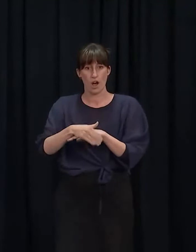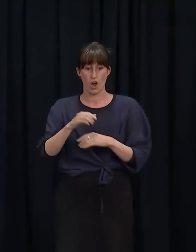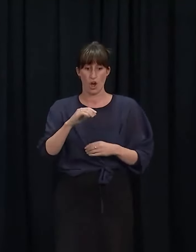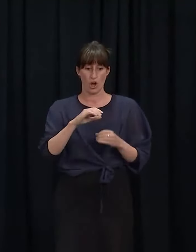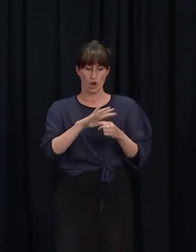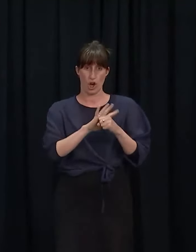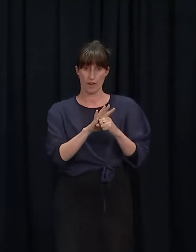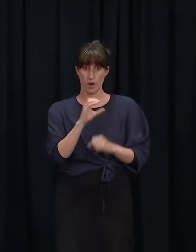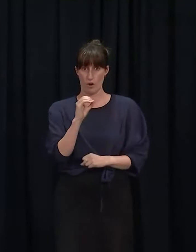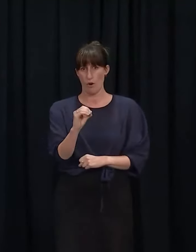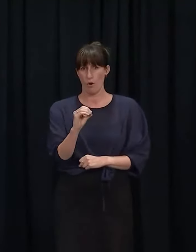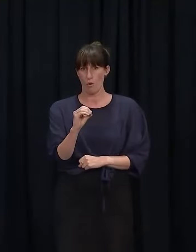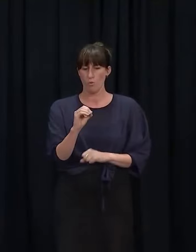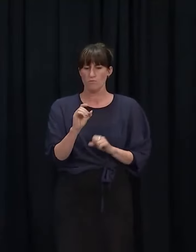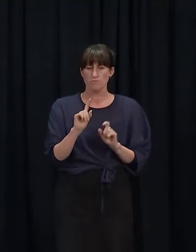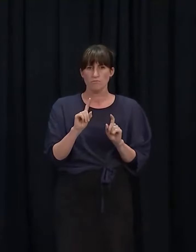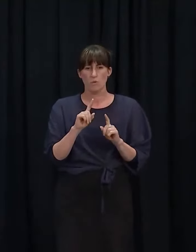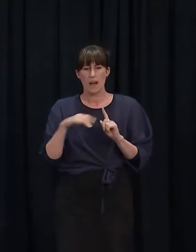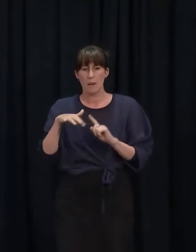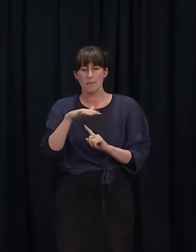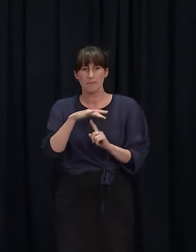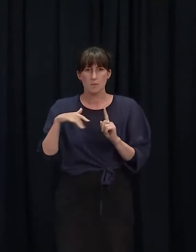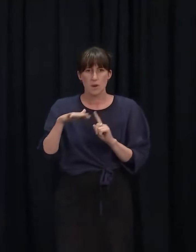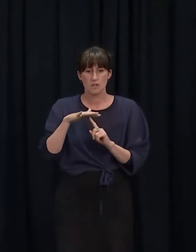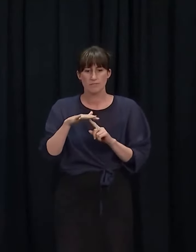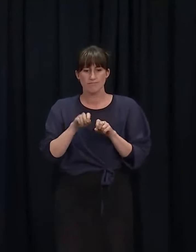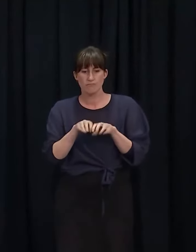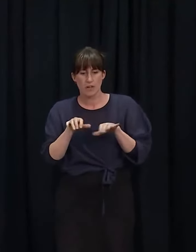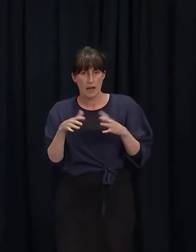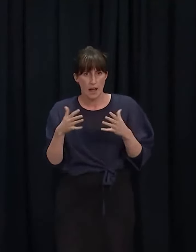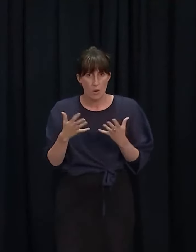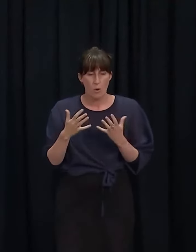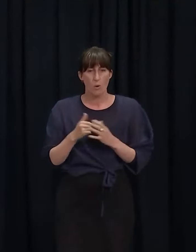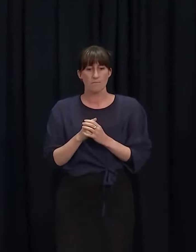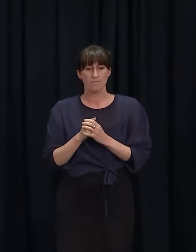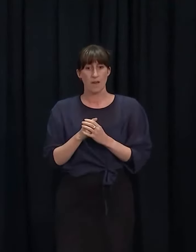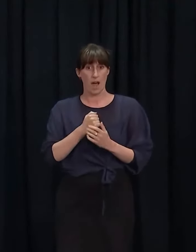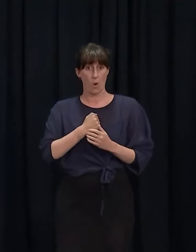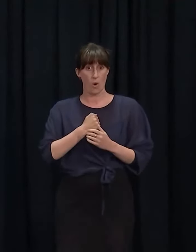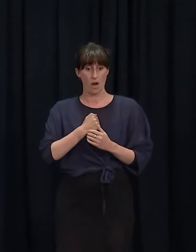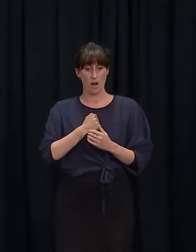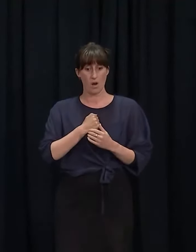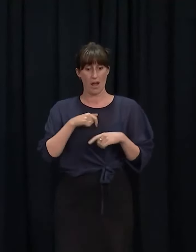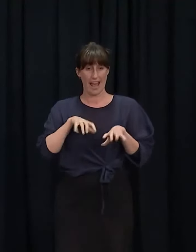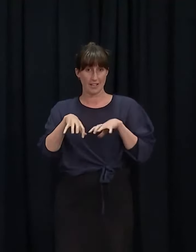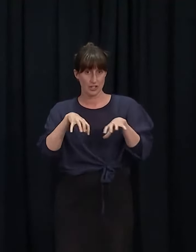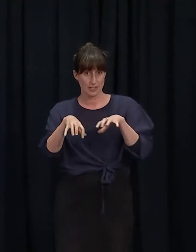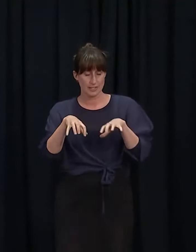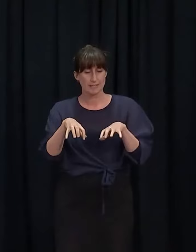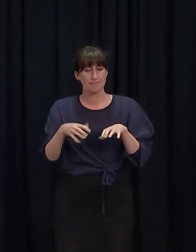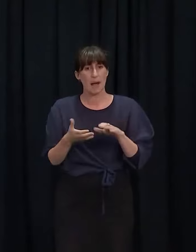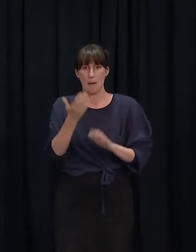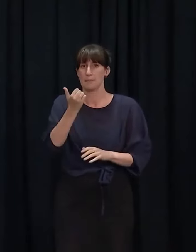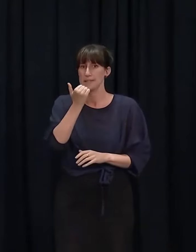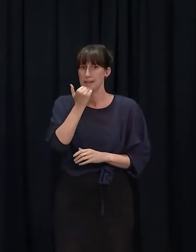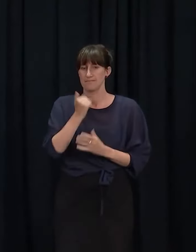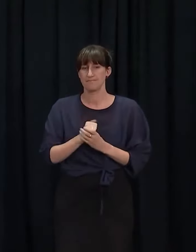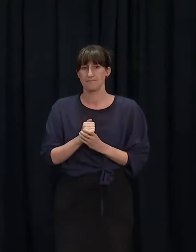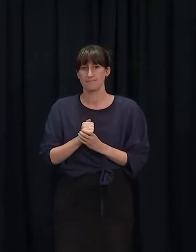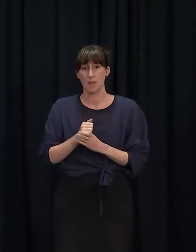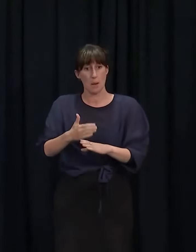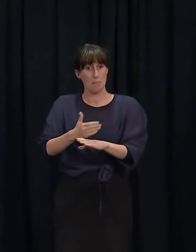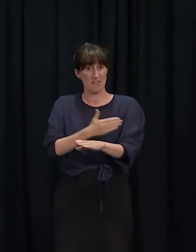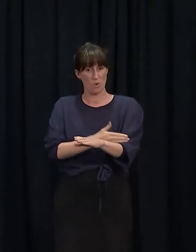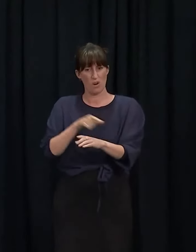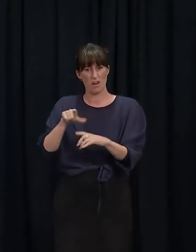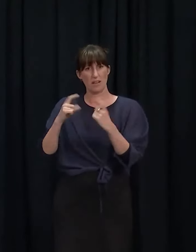Omicron outbreak in New Zealand and to update our COVID-19 response. This was preceded by a ministerial call